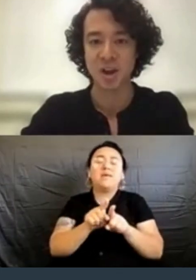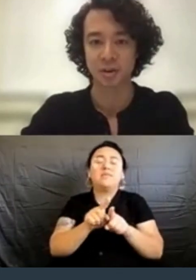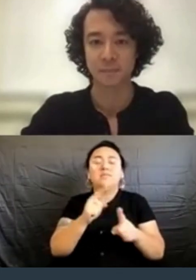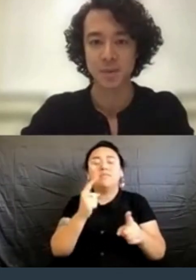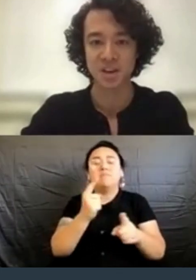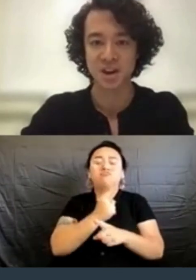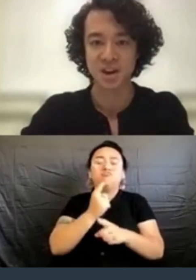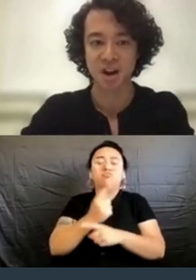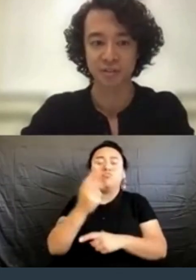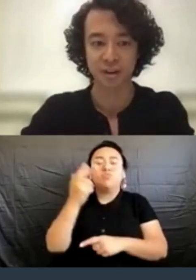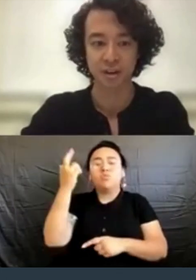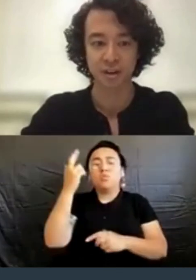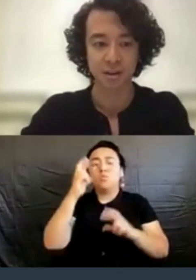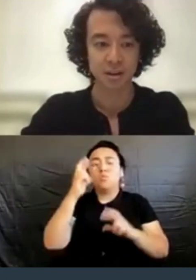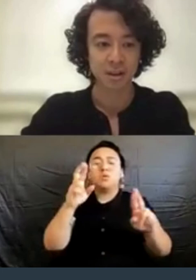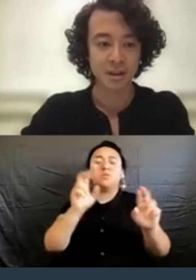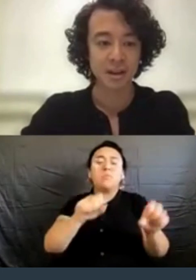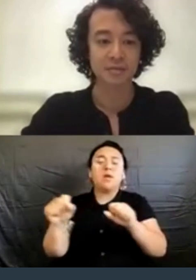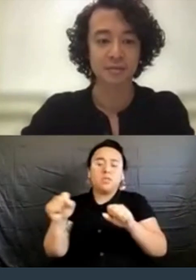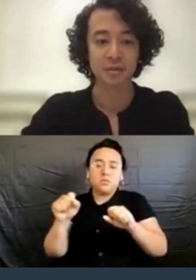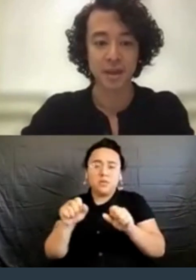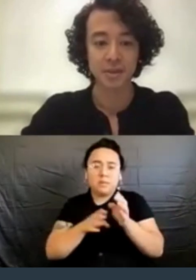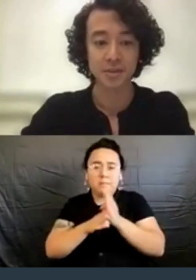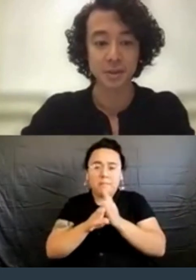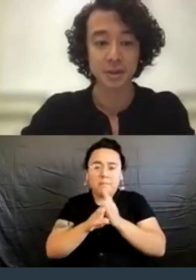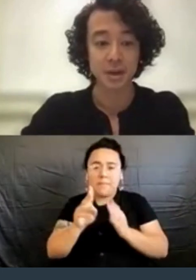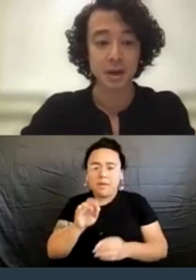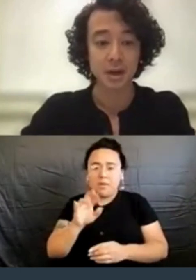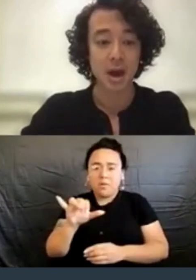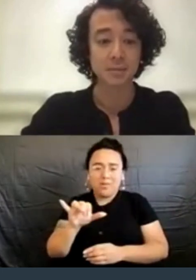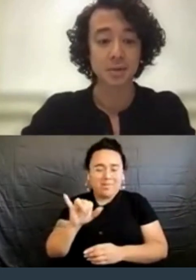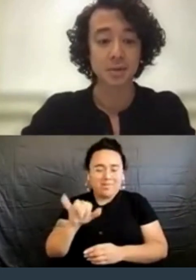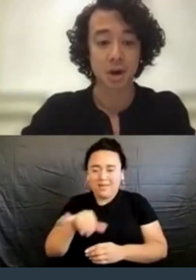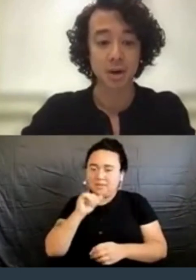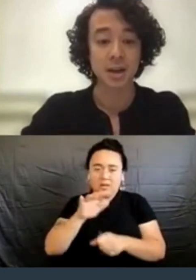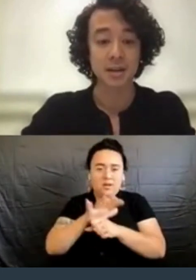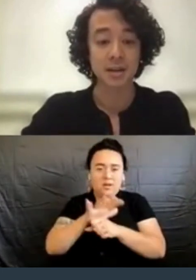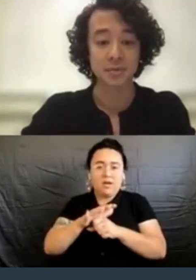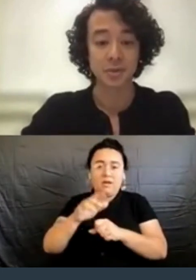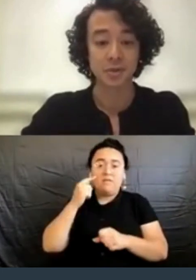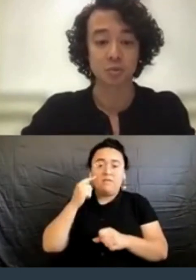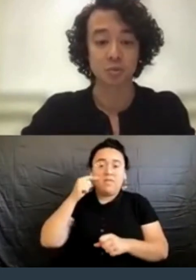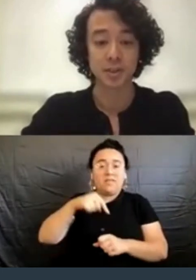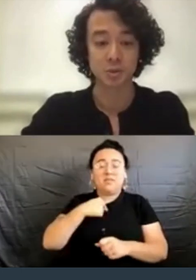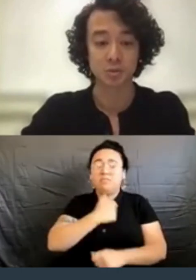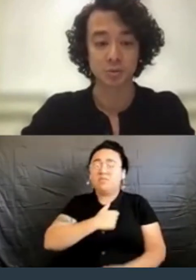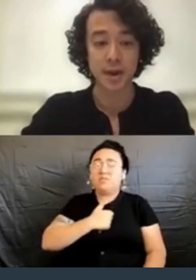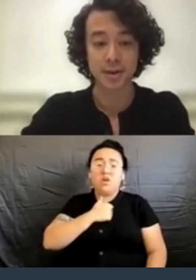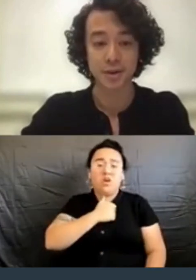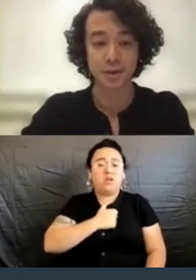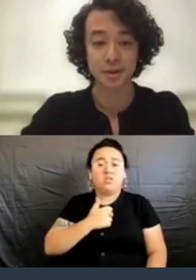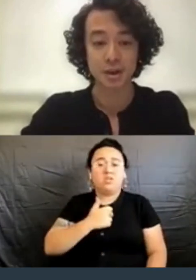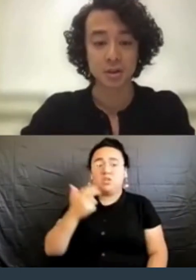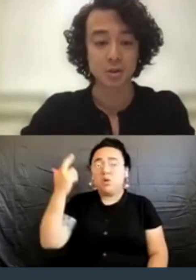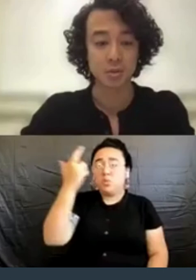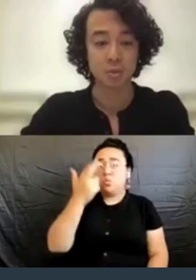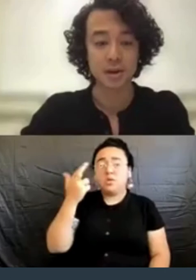will never be enough. And for this, I am sorry that this is a reasonable